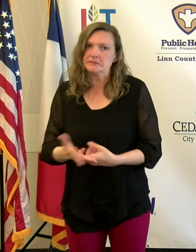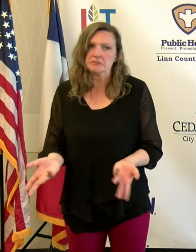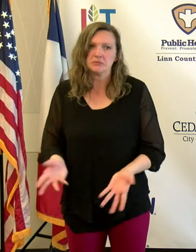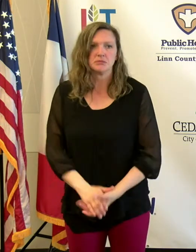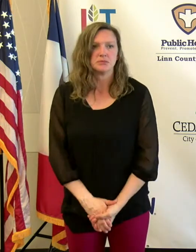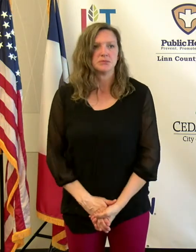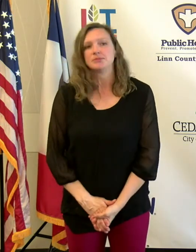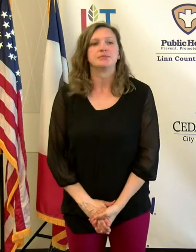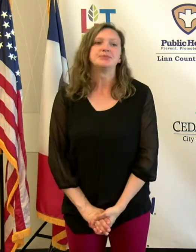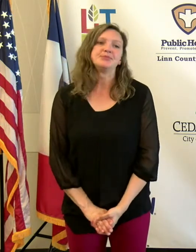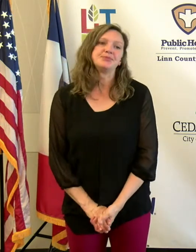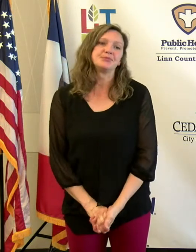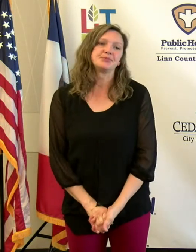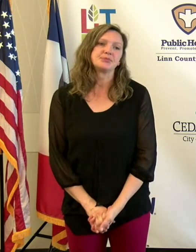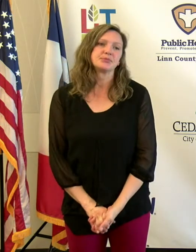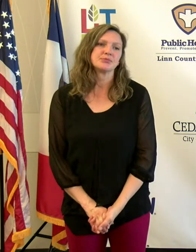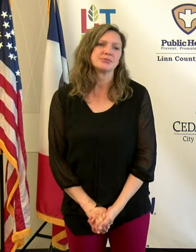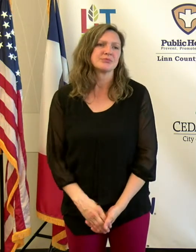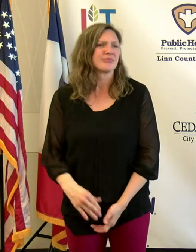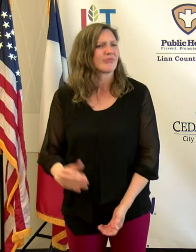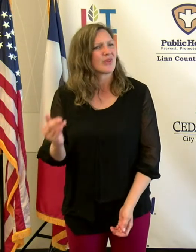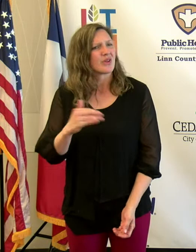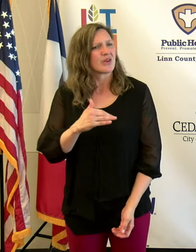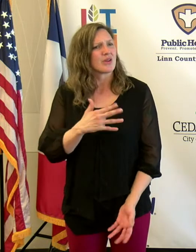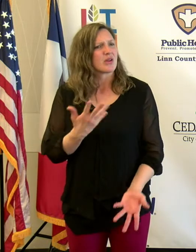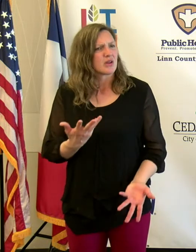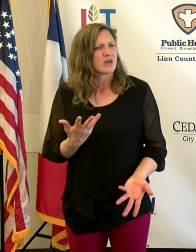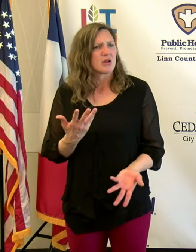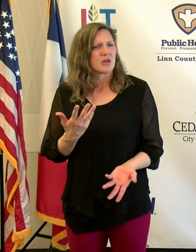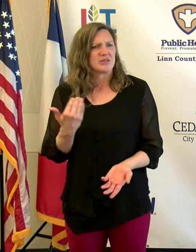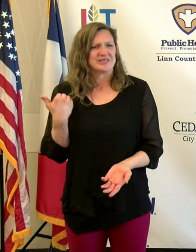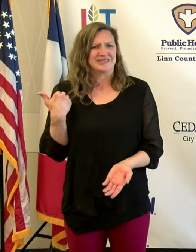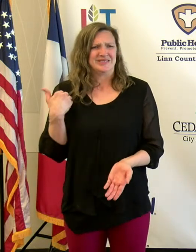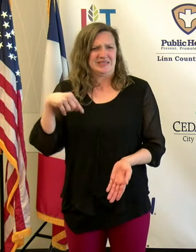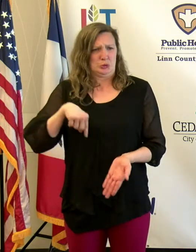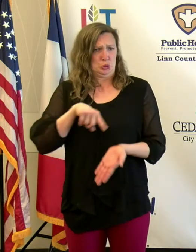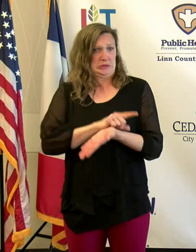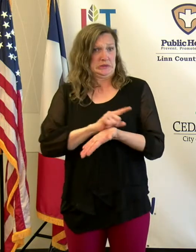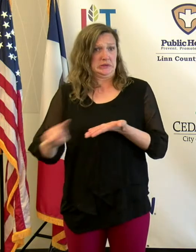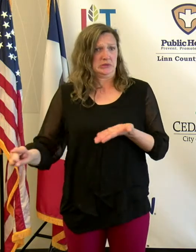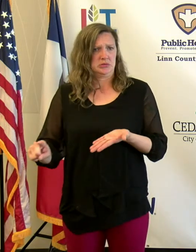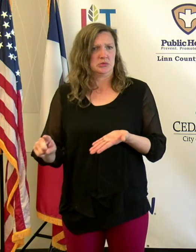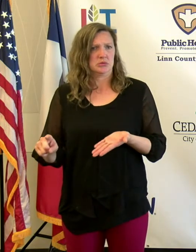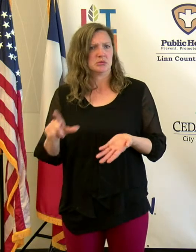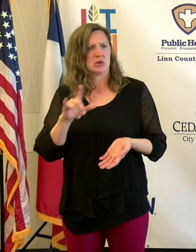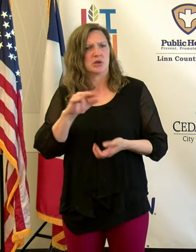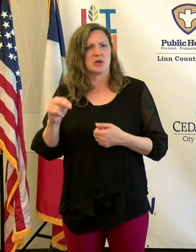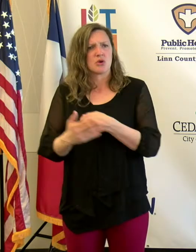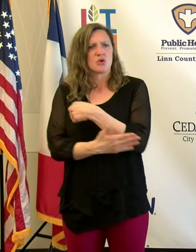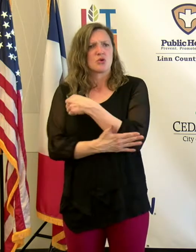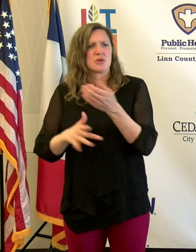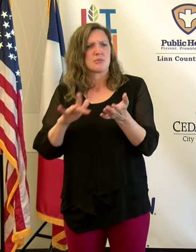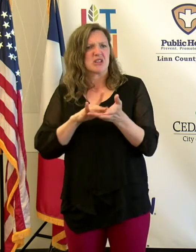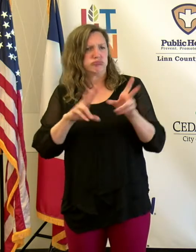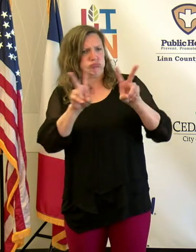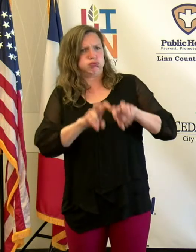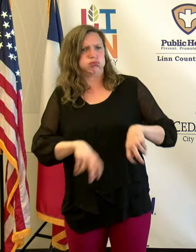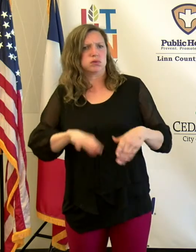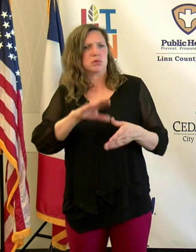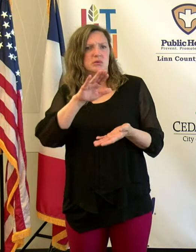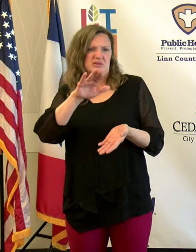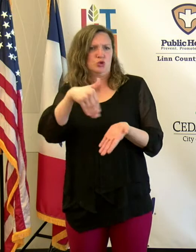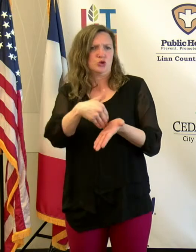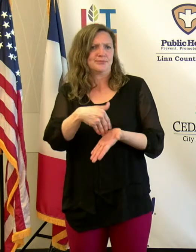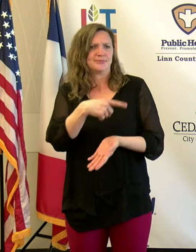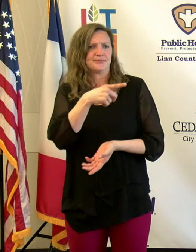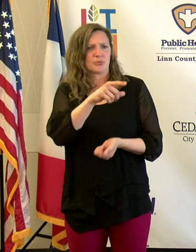We also spoke earlier this week to the Linn County Medical Examiner, Donnie Linder, who had done a stint at a hospital in New Orleans where they had rapid testing that